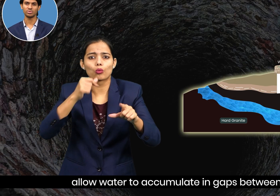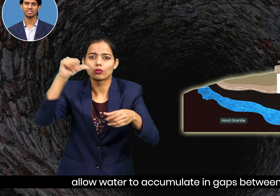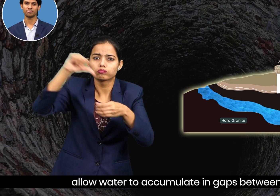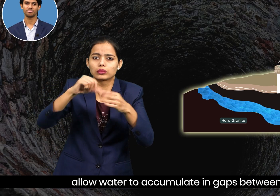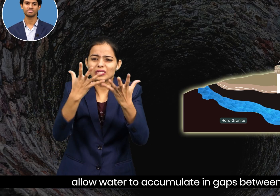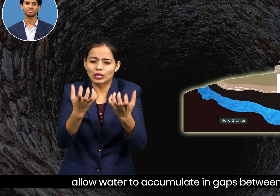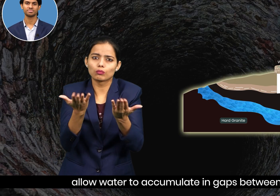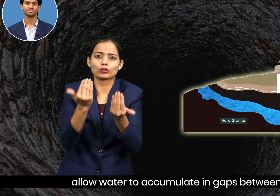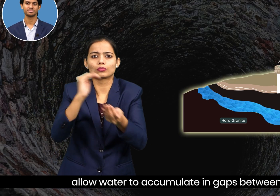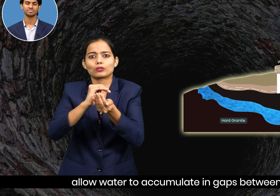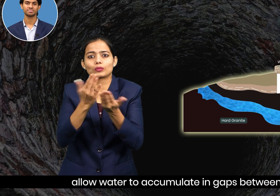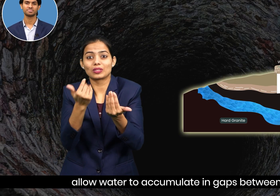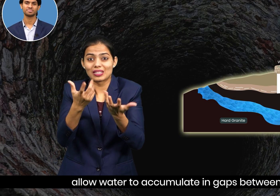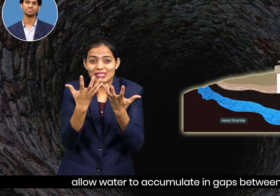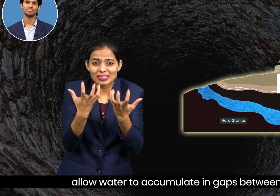gaps between them.